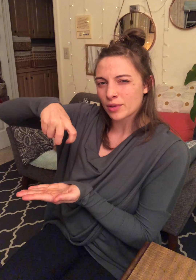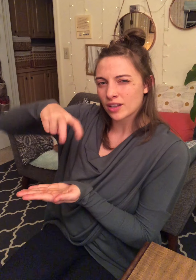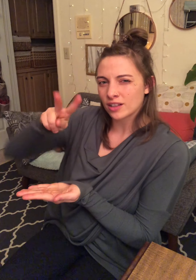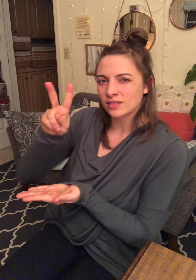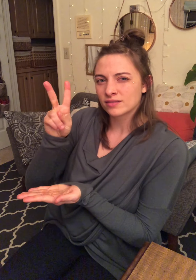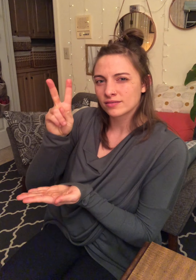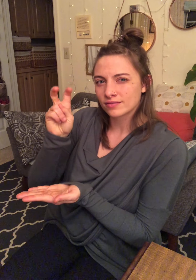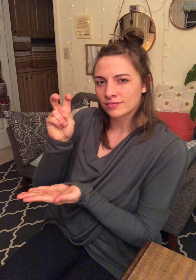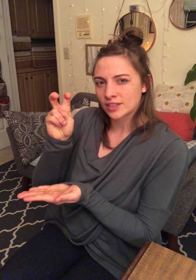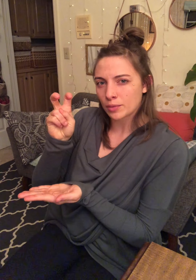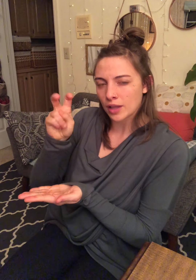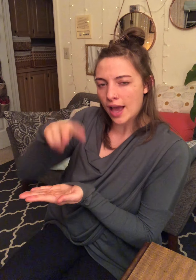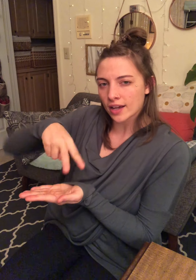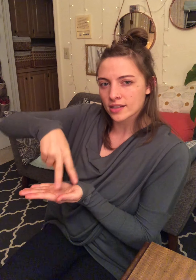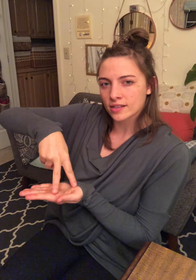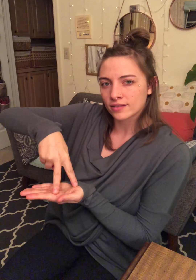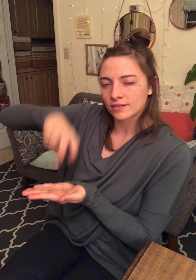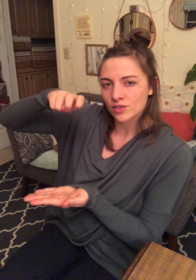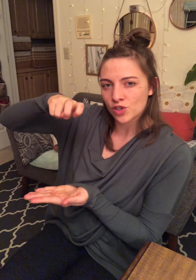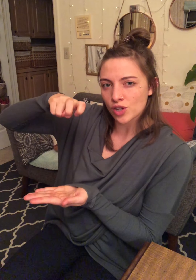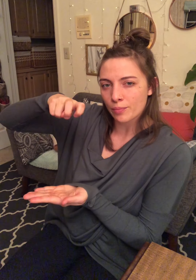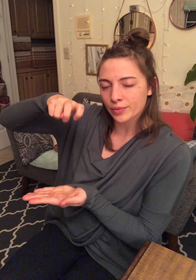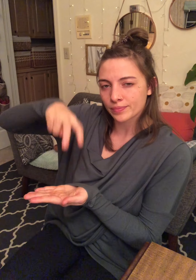double X, jump.